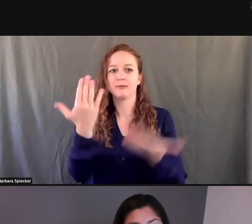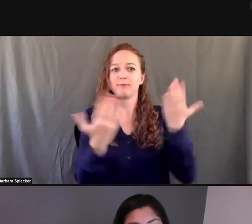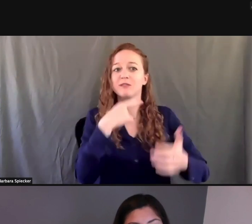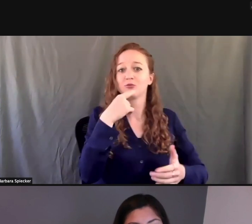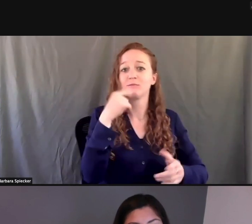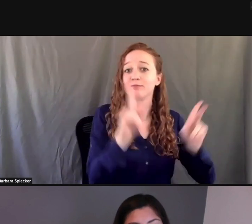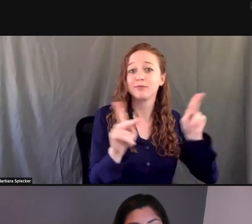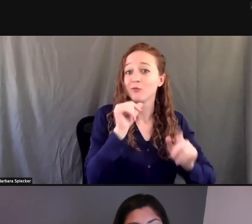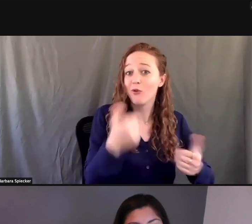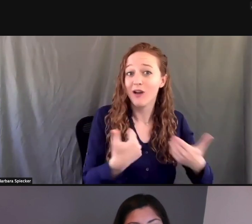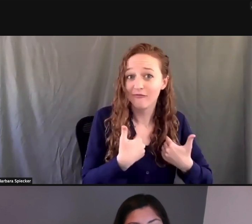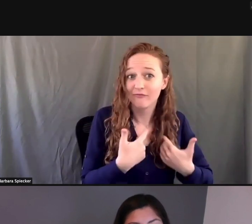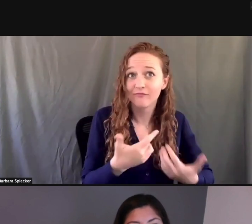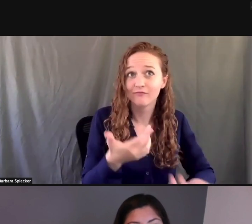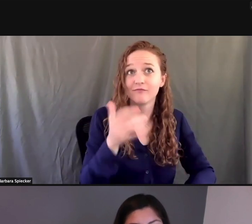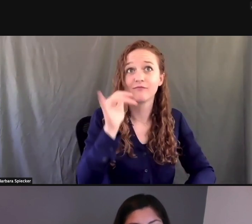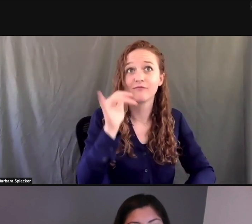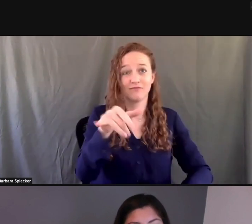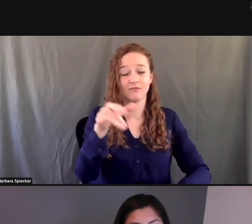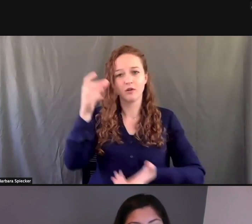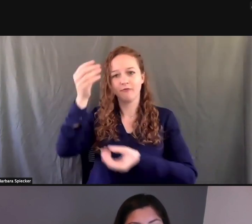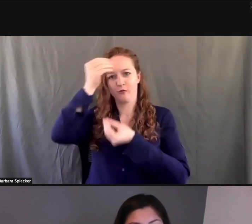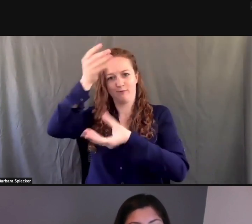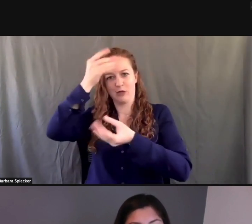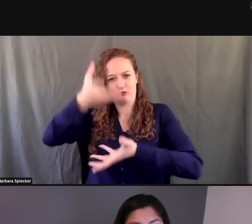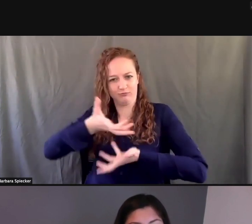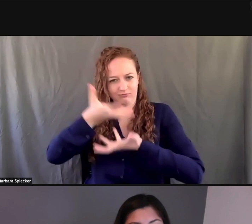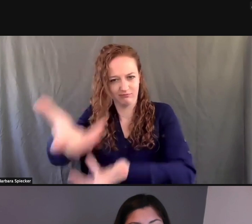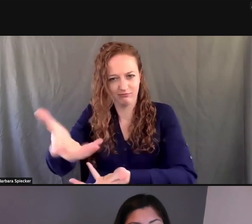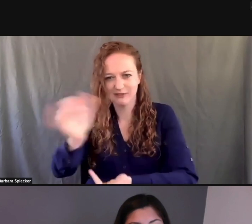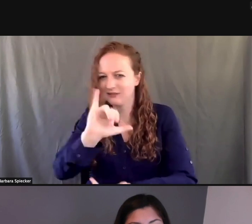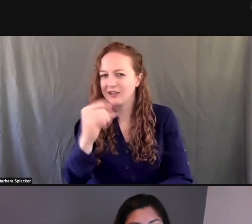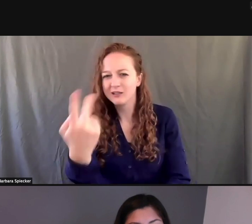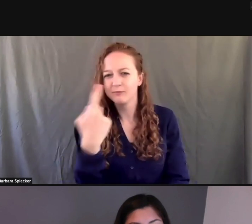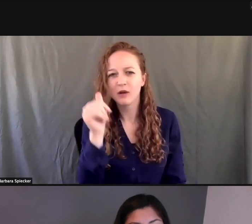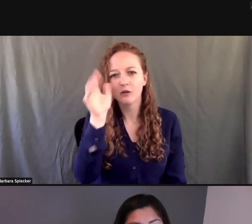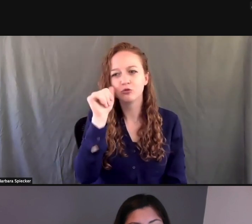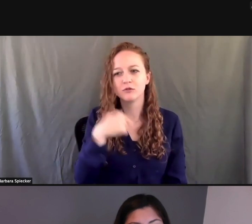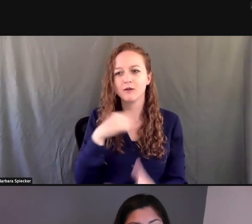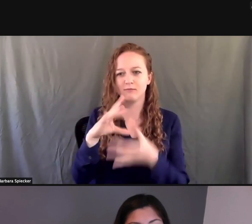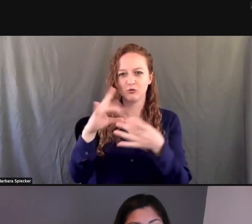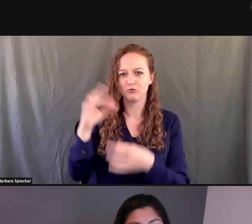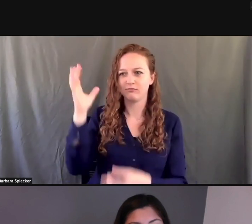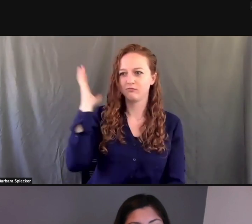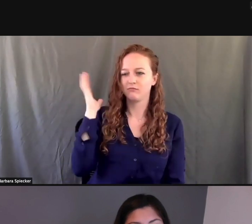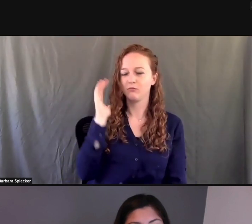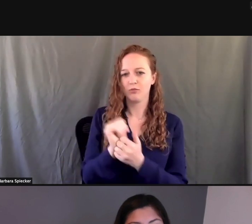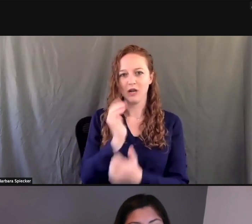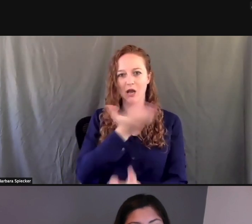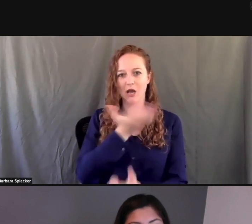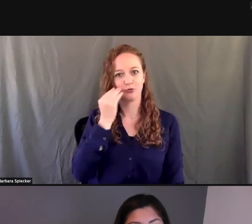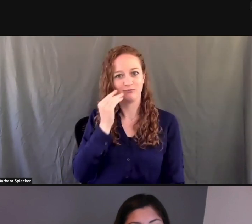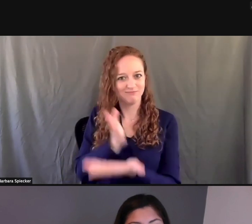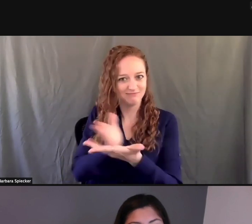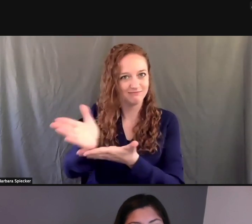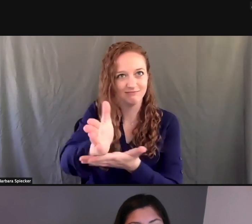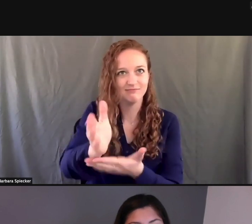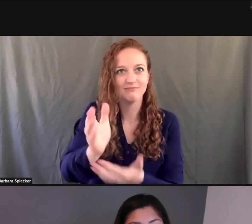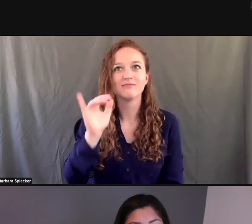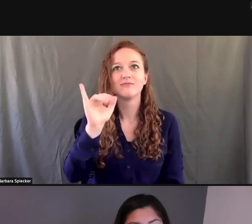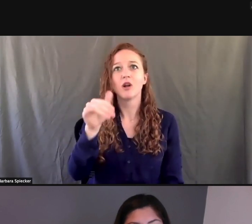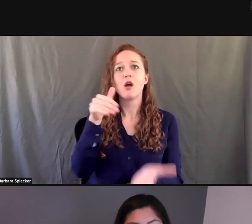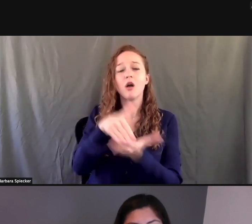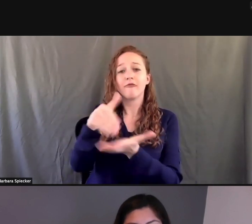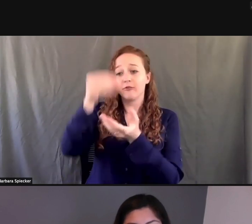lungs. Maybe another deaf scientist was doing research on another organ, and that we could collaborate and interact and